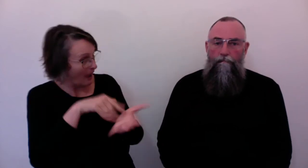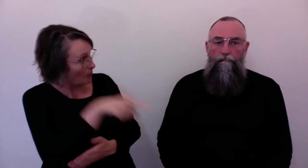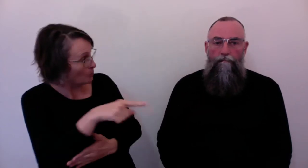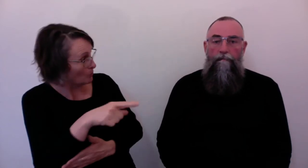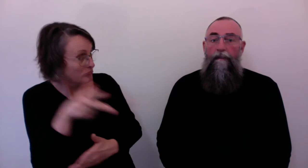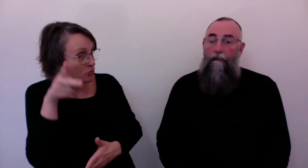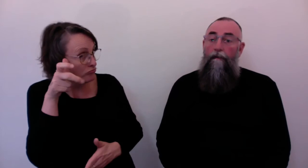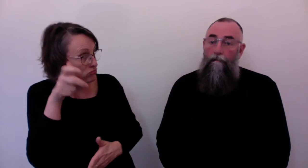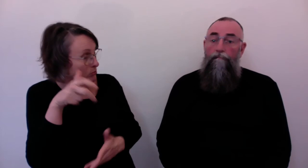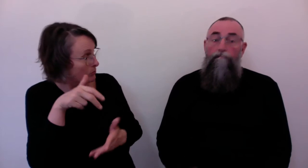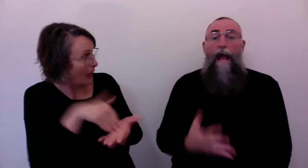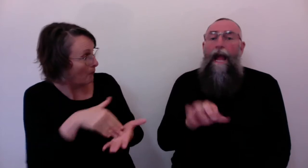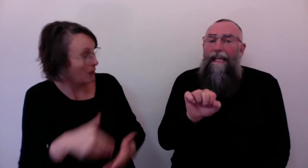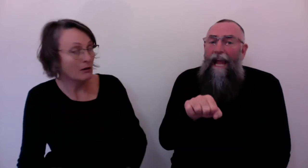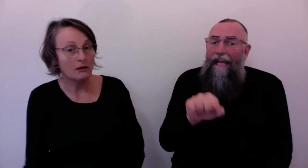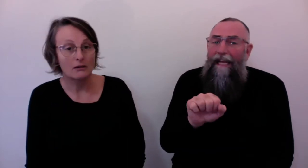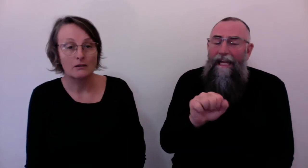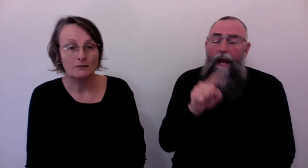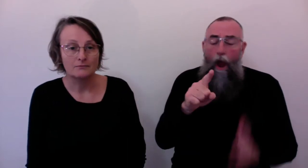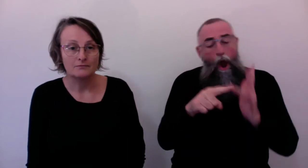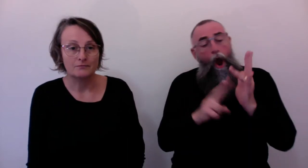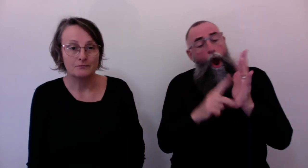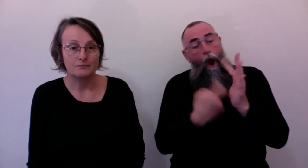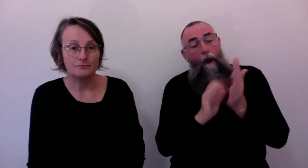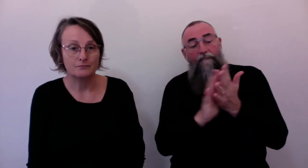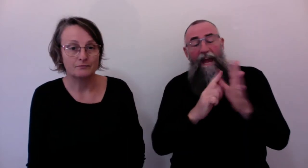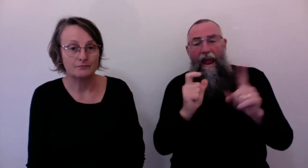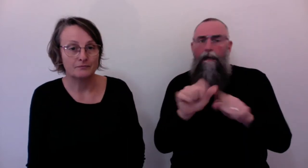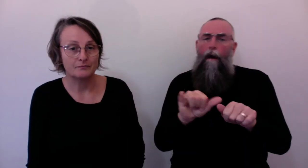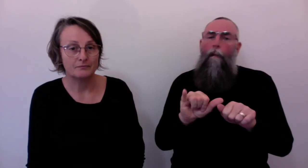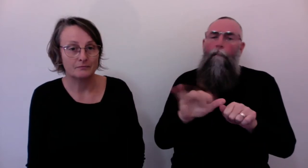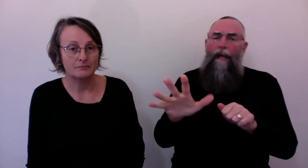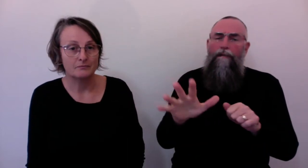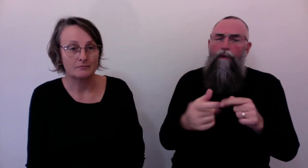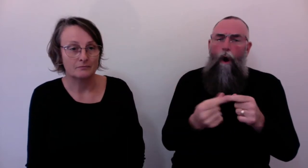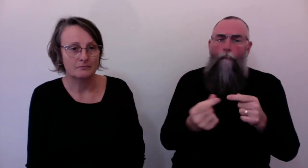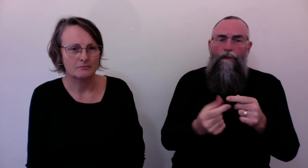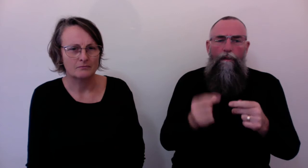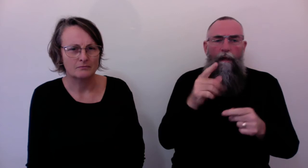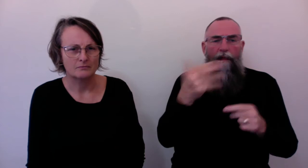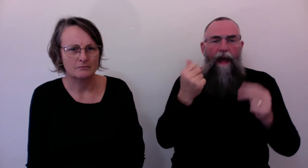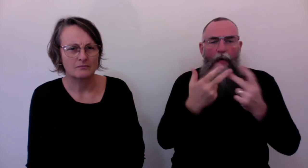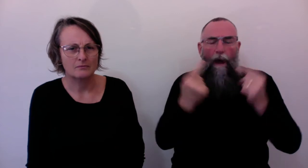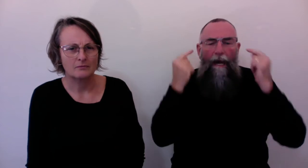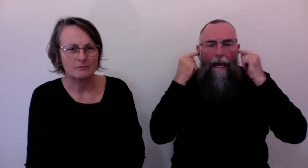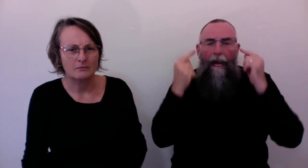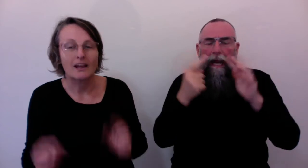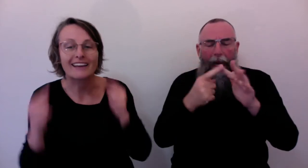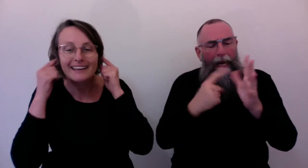doesn't. Yeah. So overhead headphones are the best option. What's the other one? Earpods. Earpods. Hey, before I